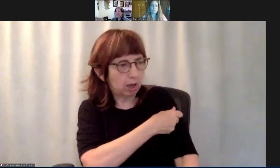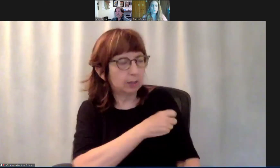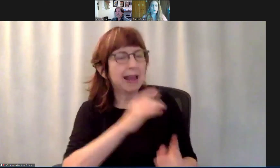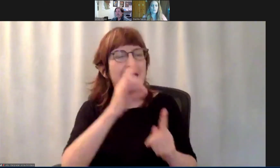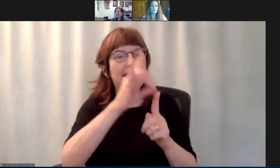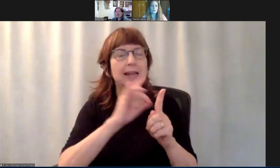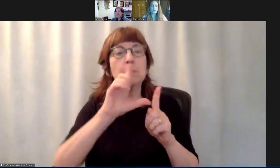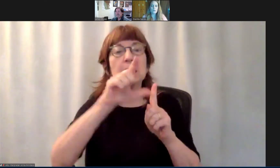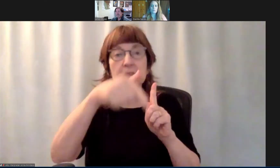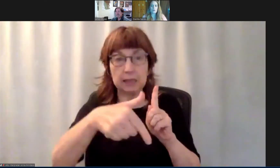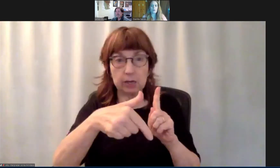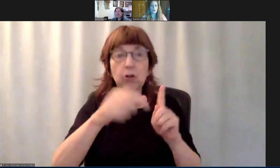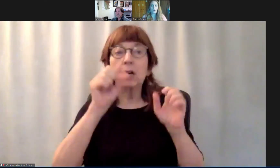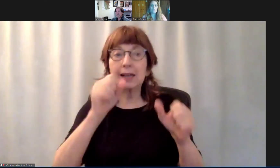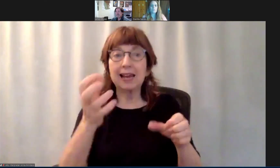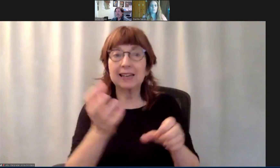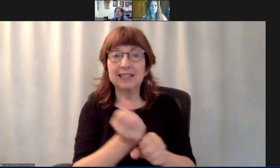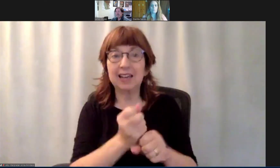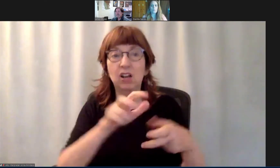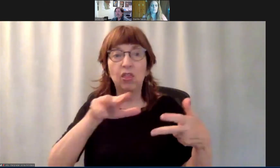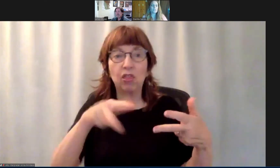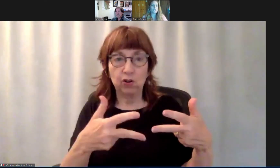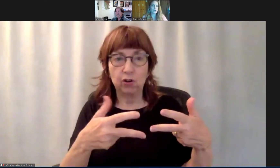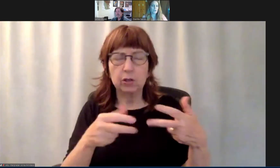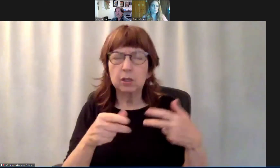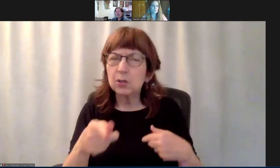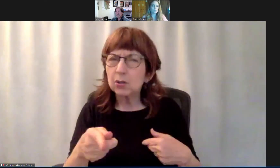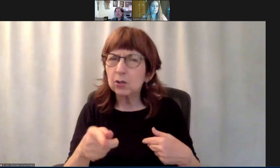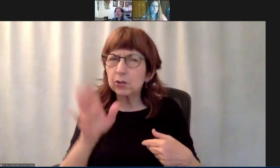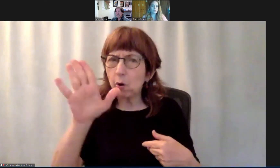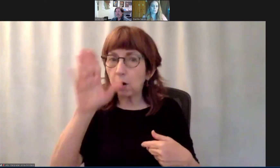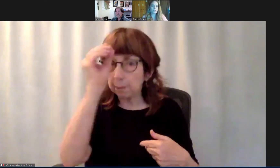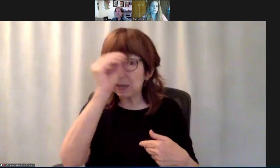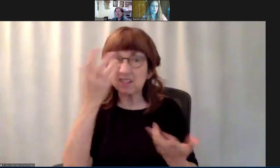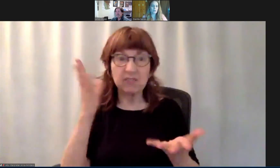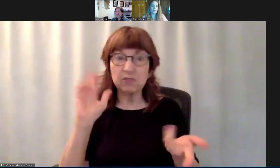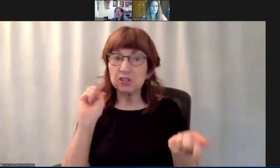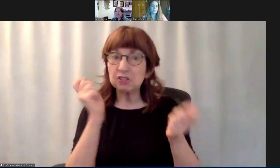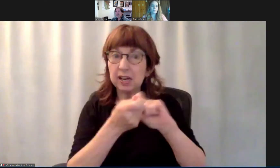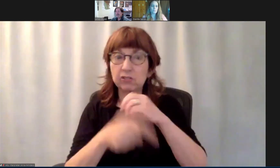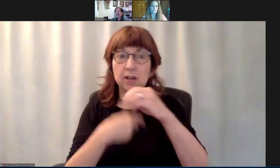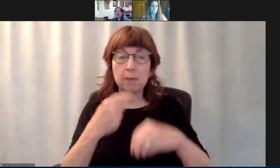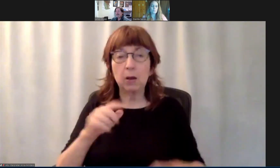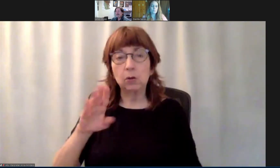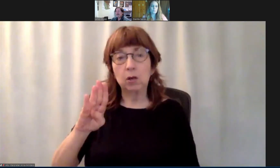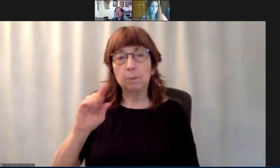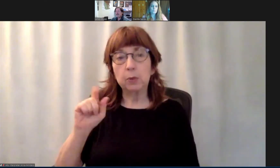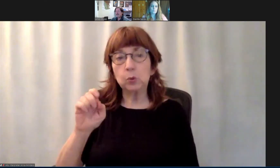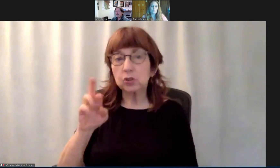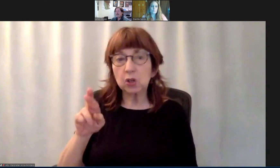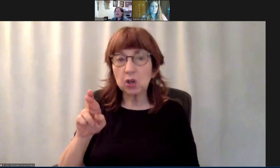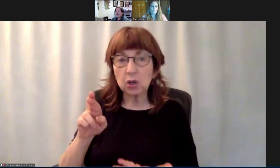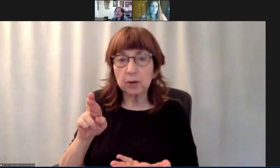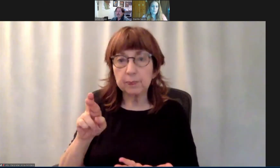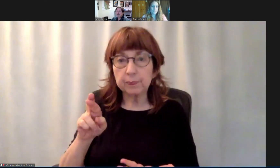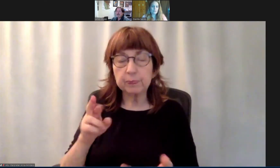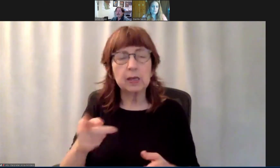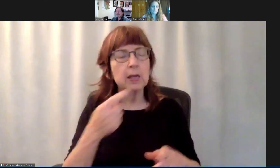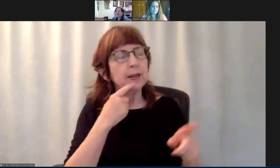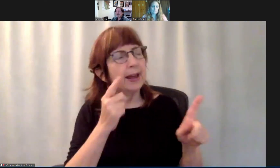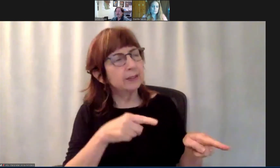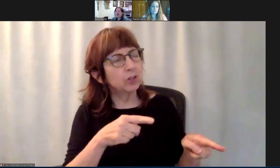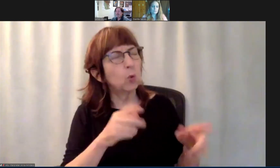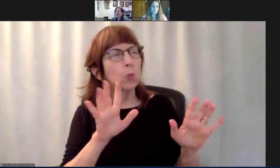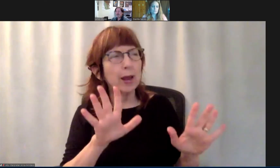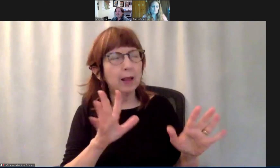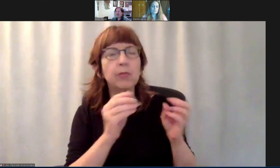booster shot. I mean, have your opinions changed on this booster shot at all? No, so there